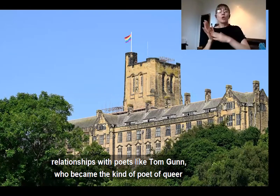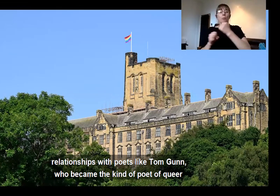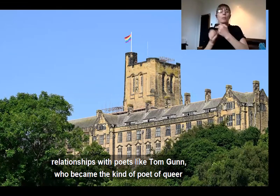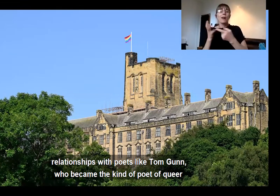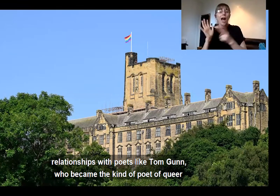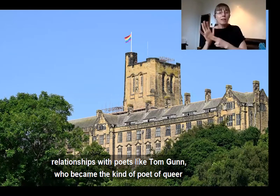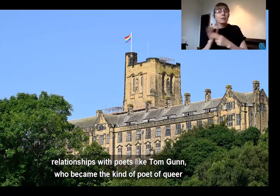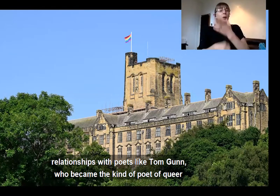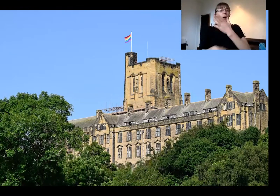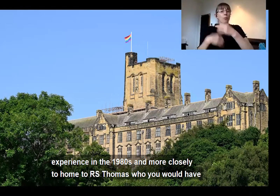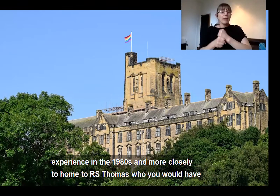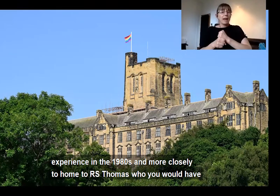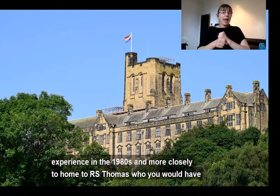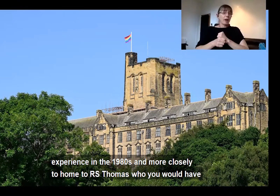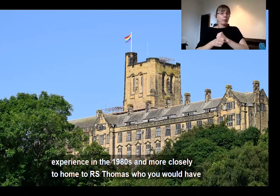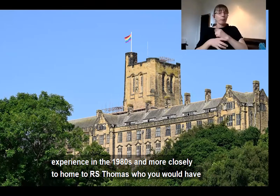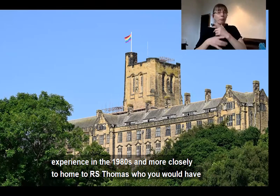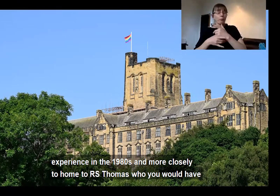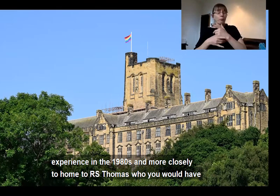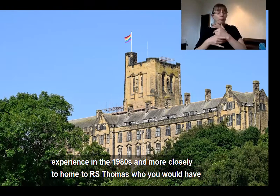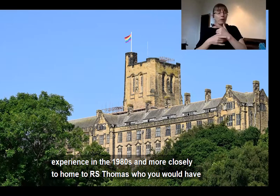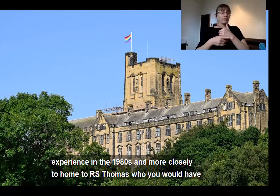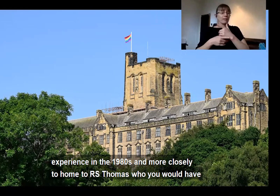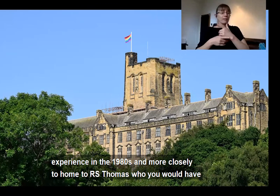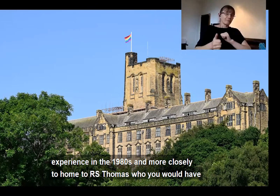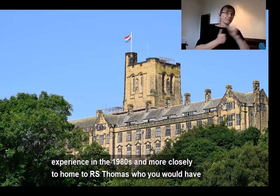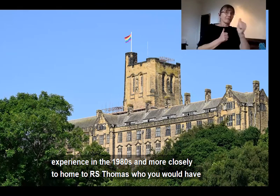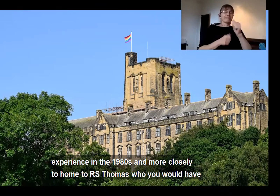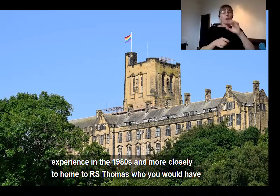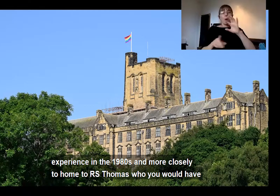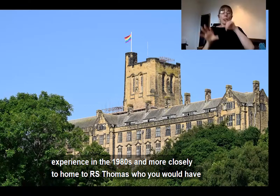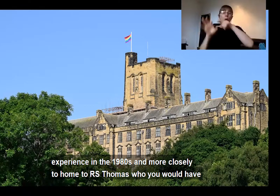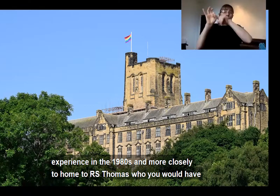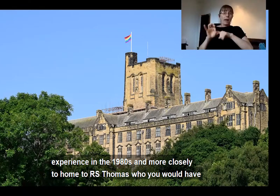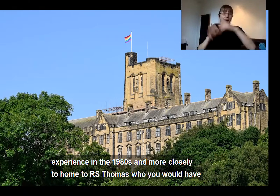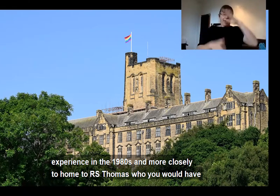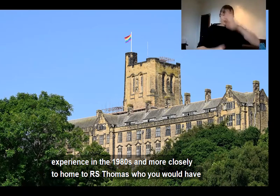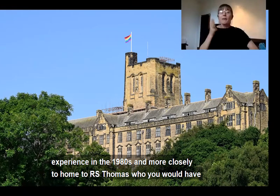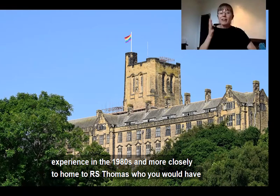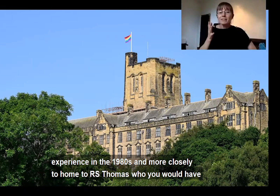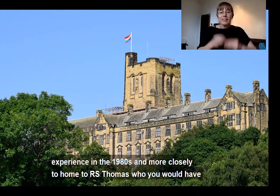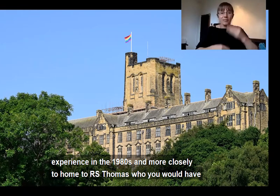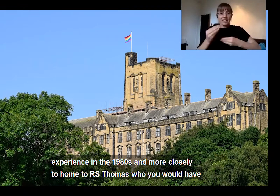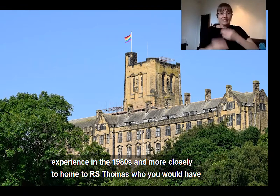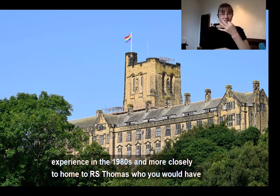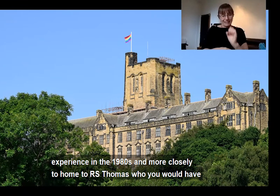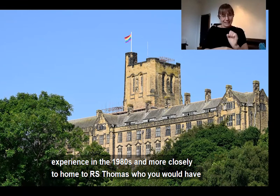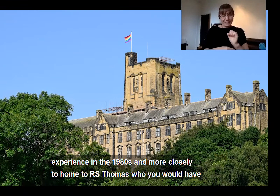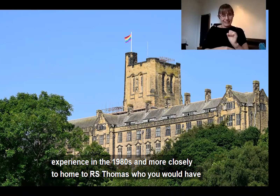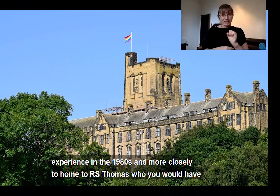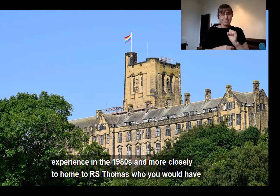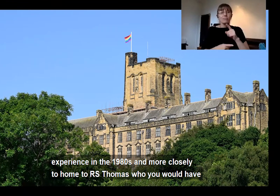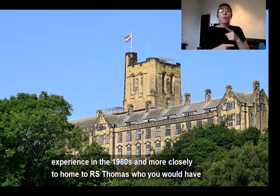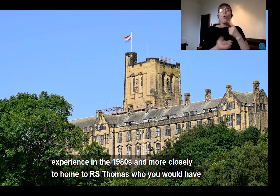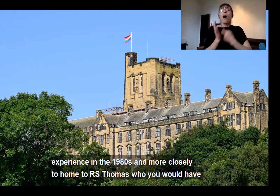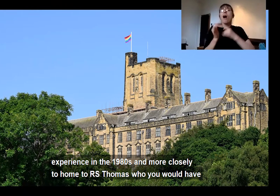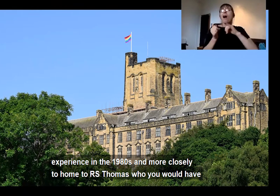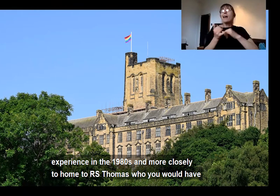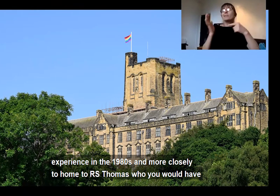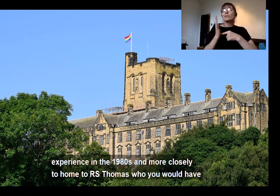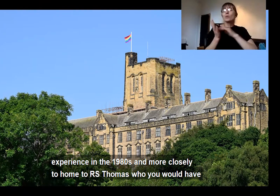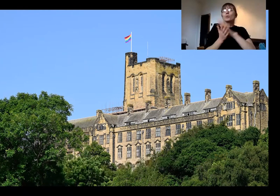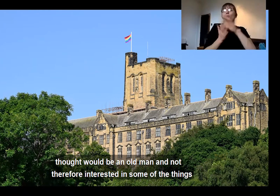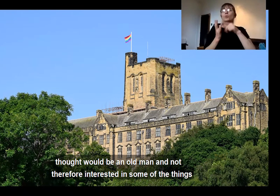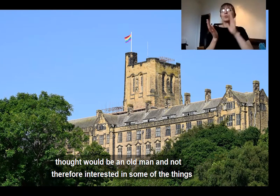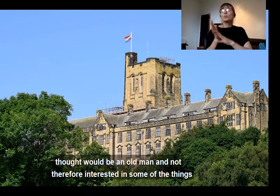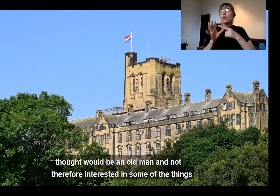who became the kind of poet laureate of queer experience in the 1980s, and more closely to home to R.S. Thomas,